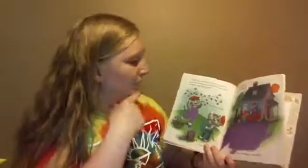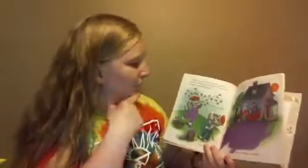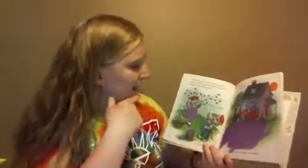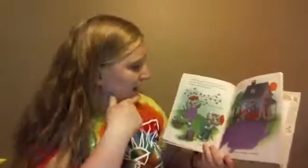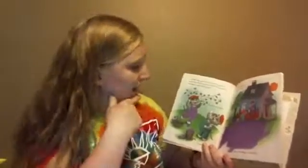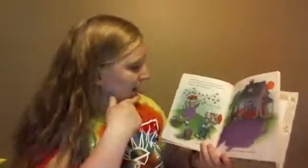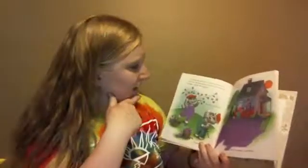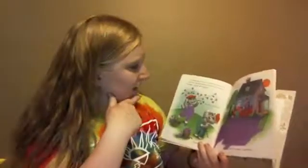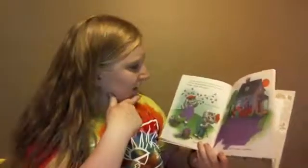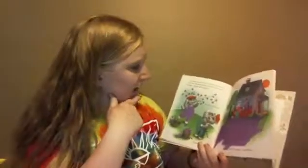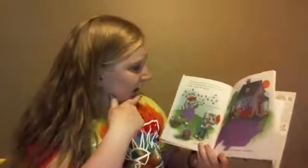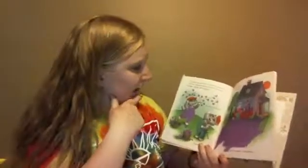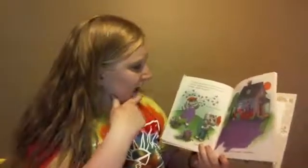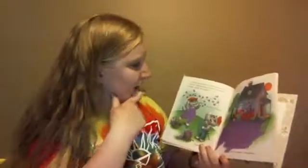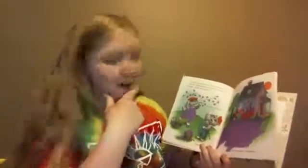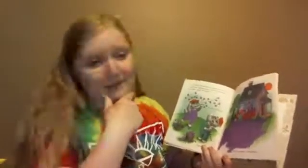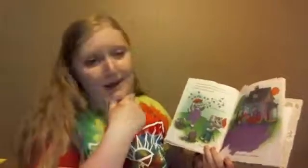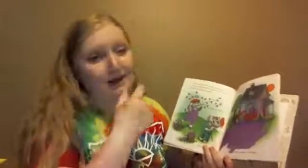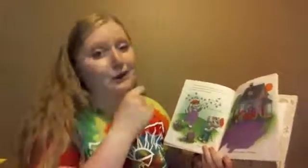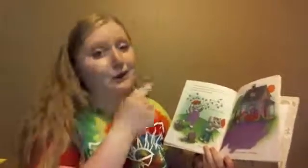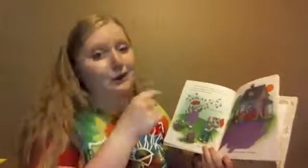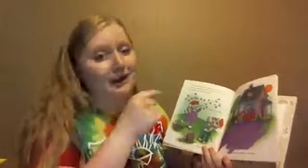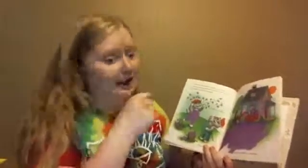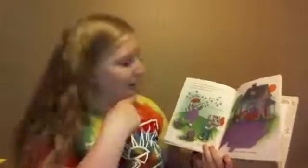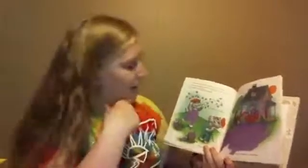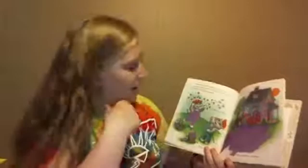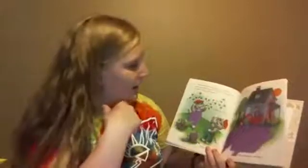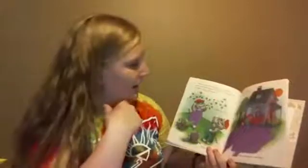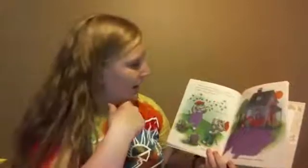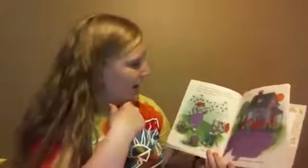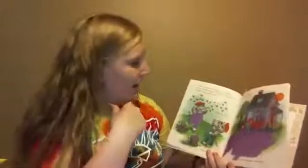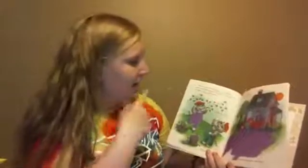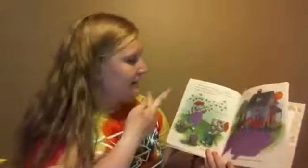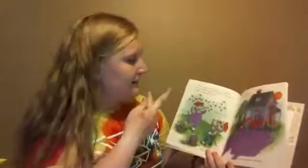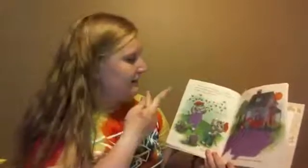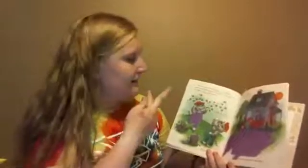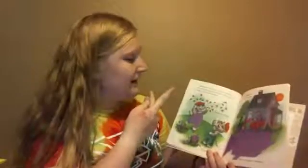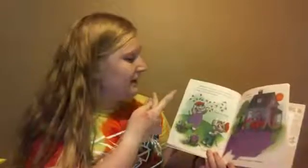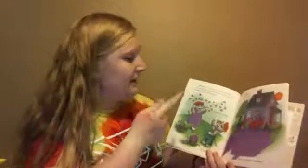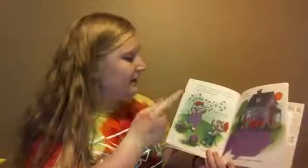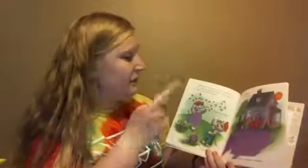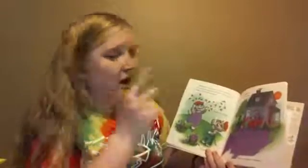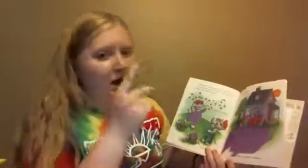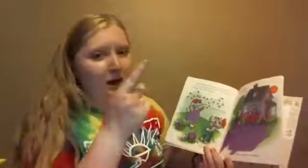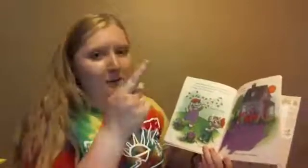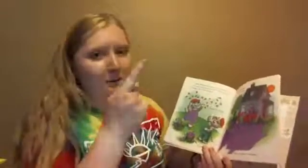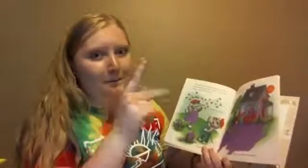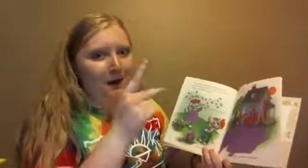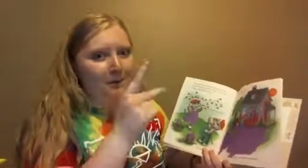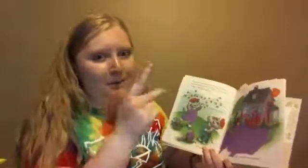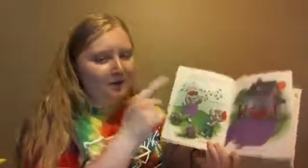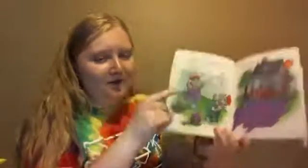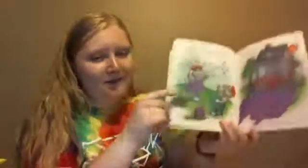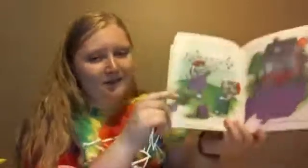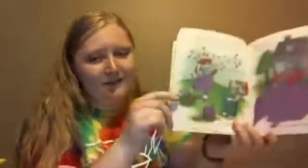what did that make? It didn't make green. It made a deep, dark purple.